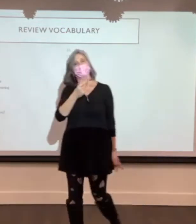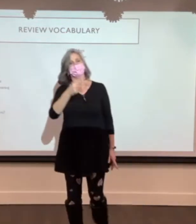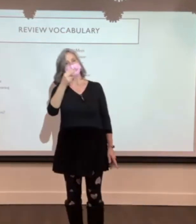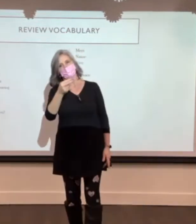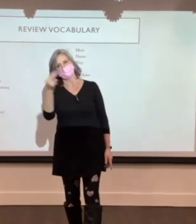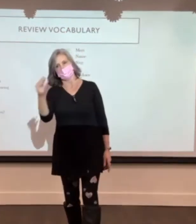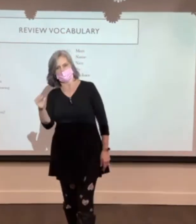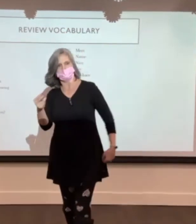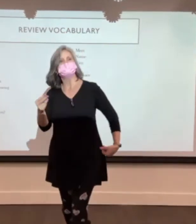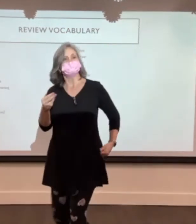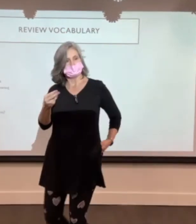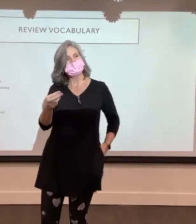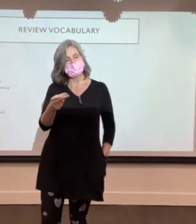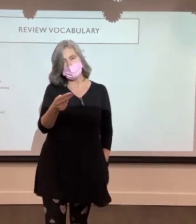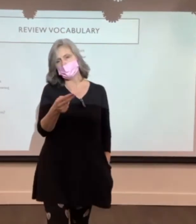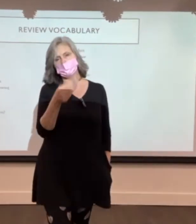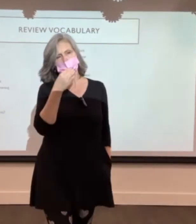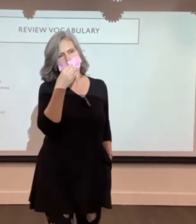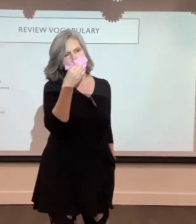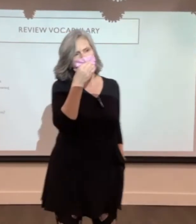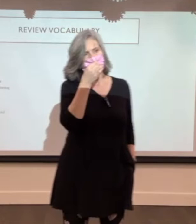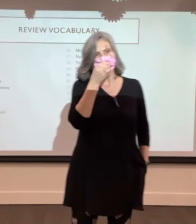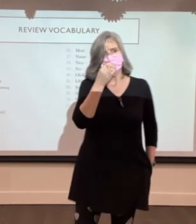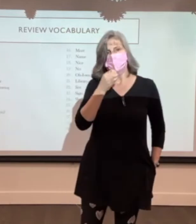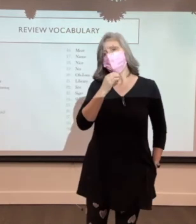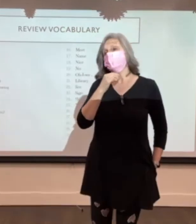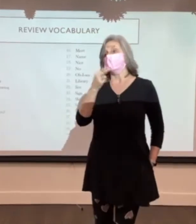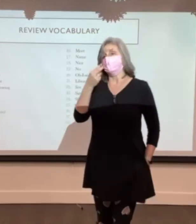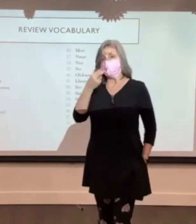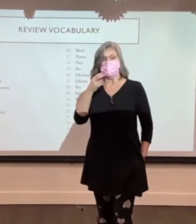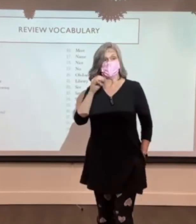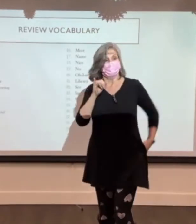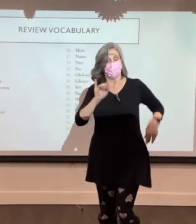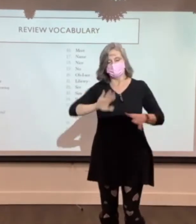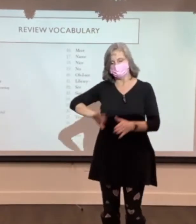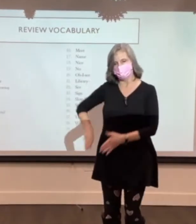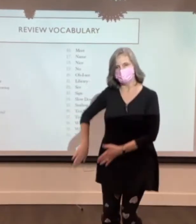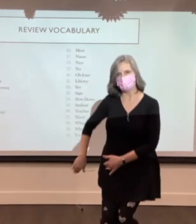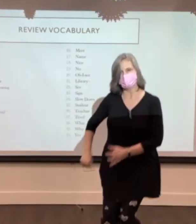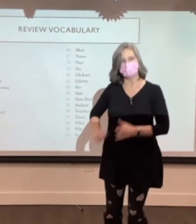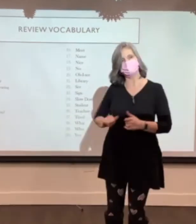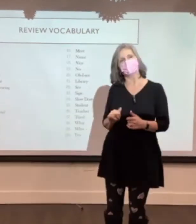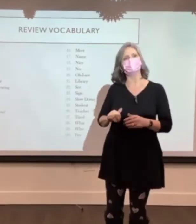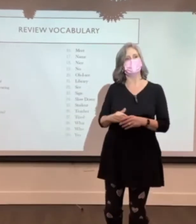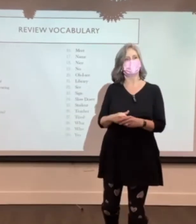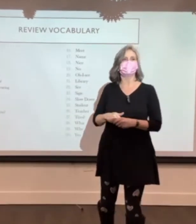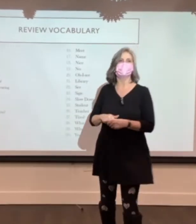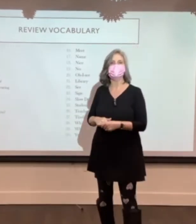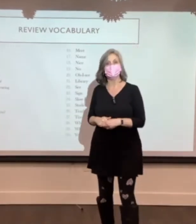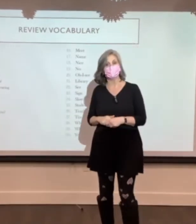as hard of hearing. And it all depends. The term hearing impaired is no longer part of our vernacular in New York